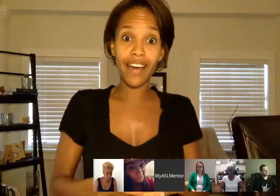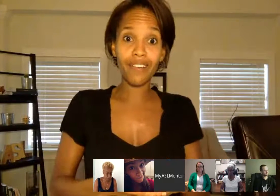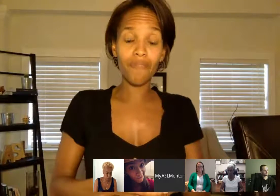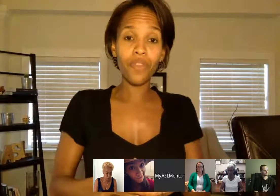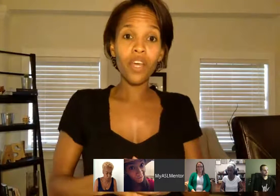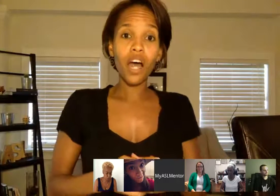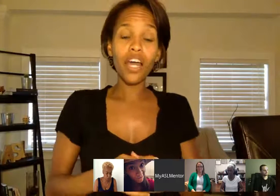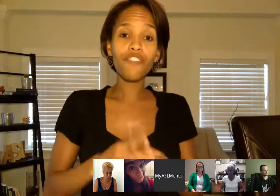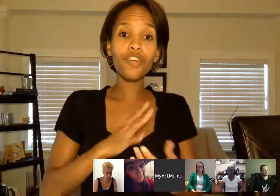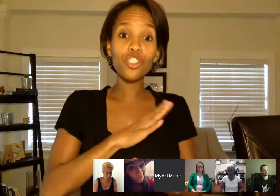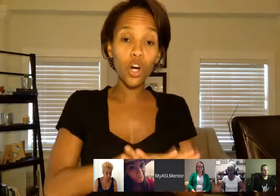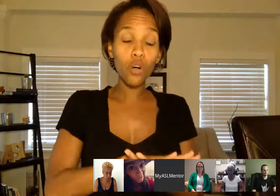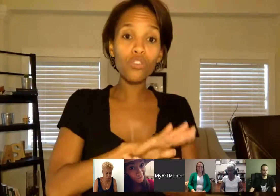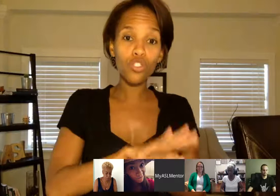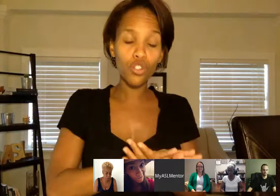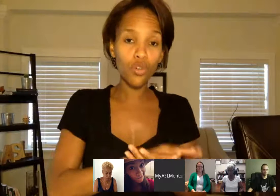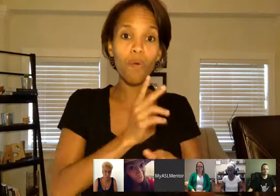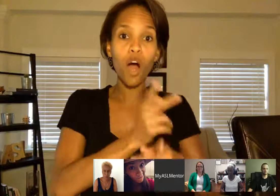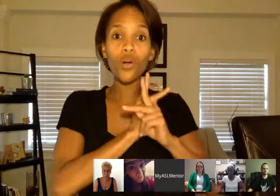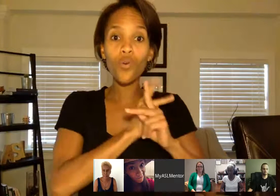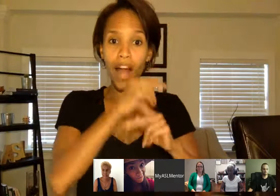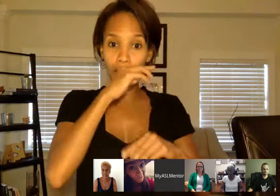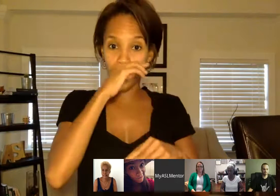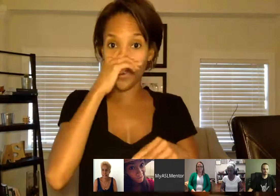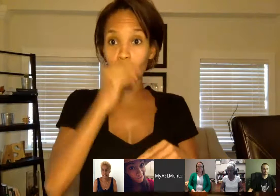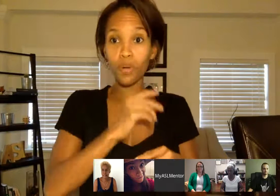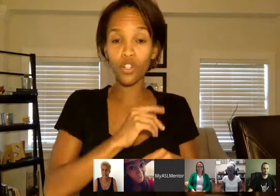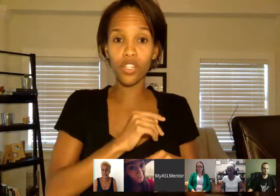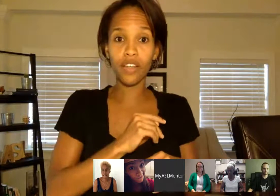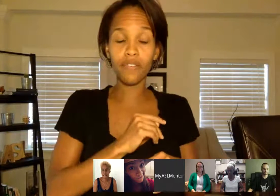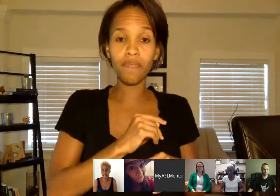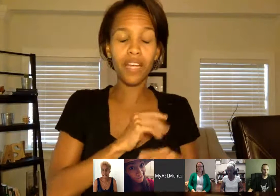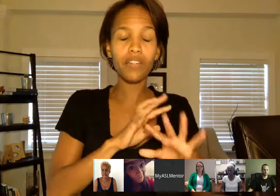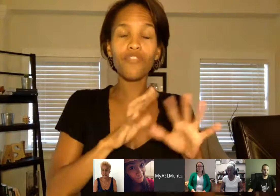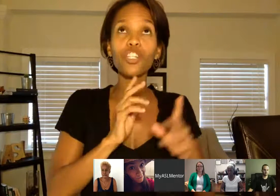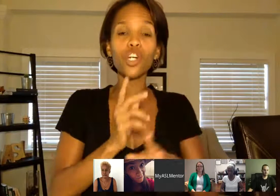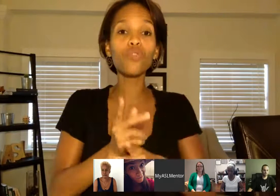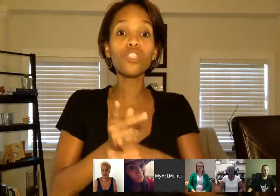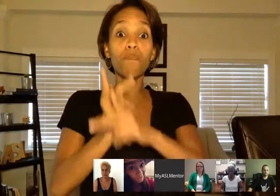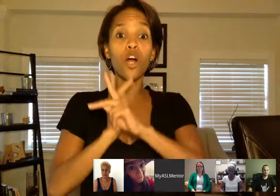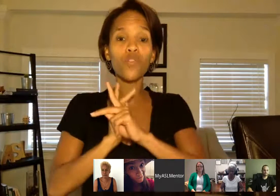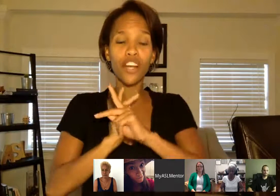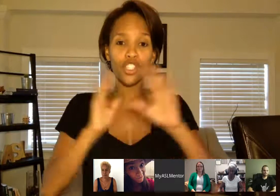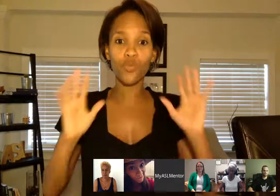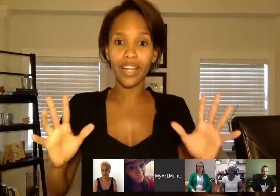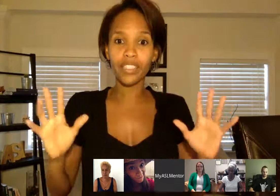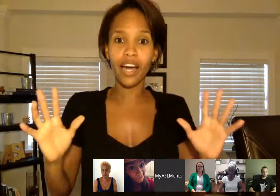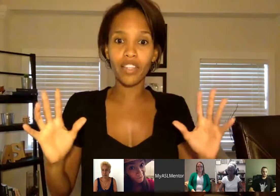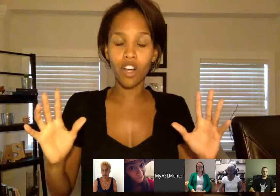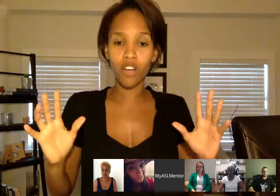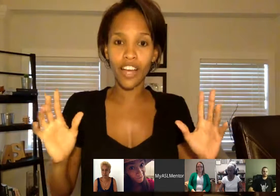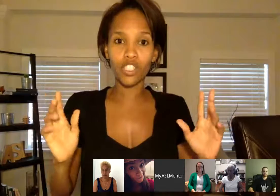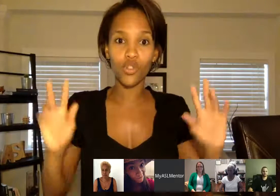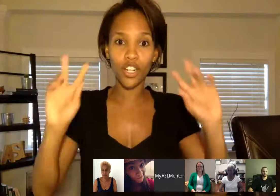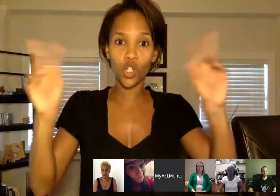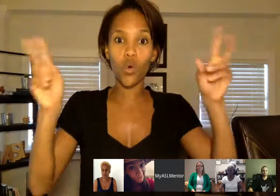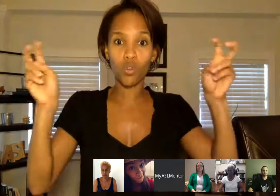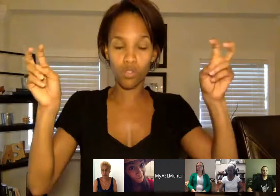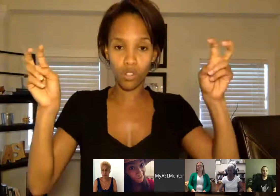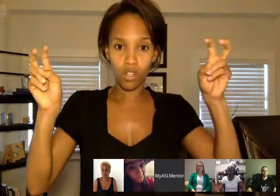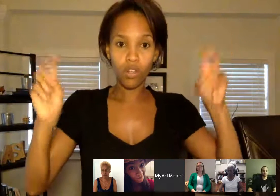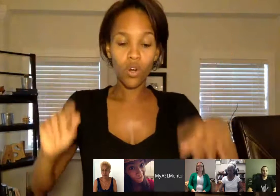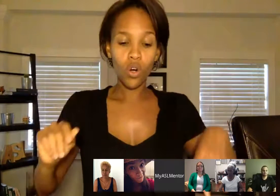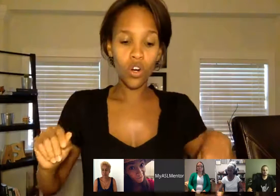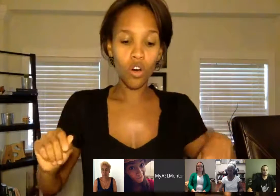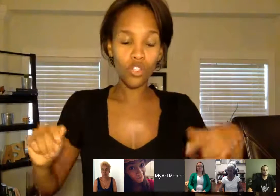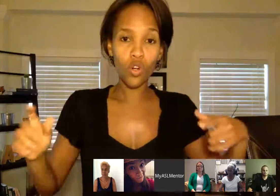mentioned that if we chose to borrow that third person, if we chose to borrow that direct dialogue, that direct